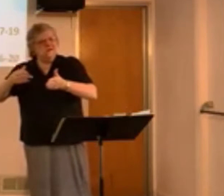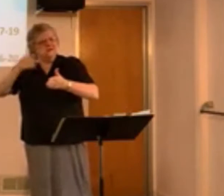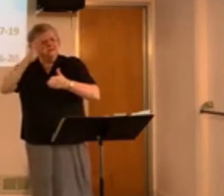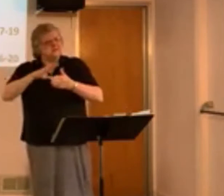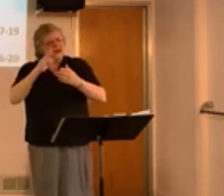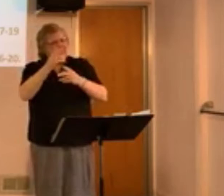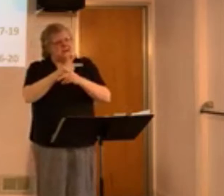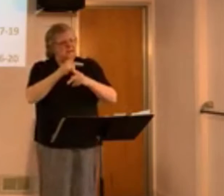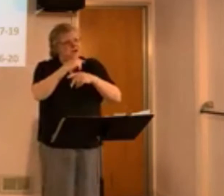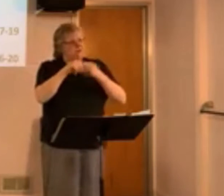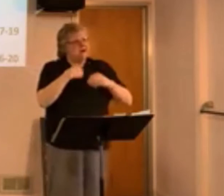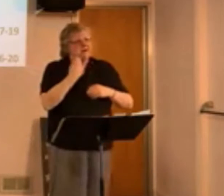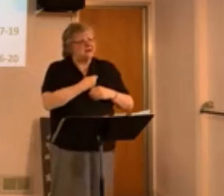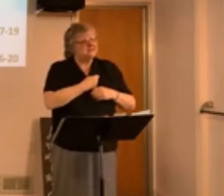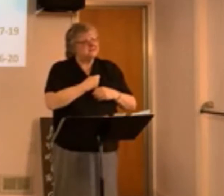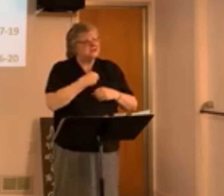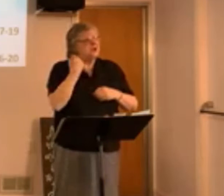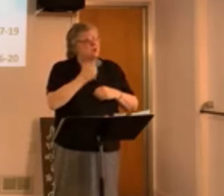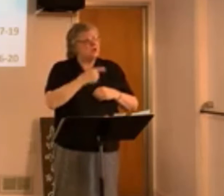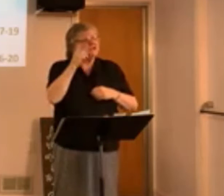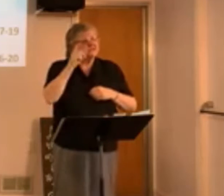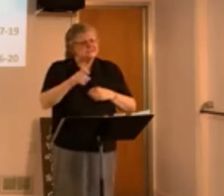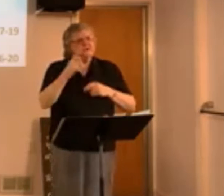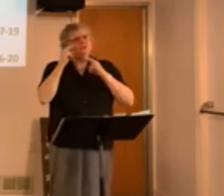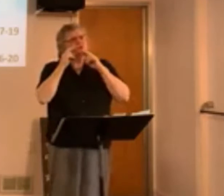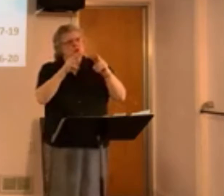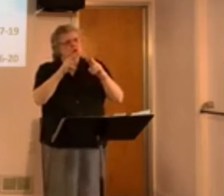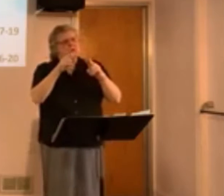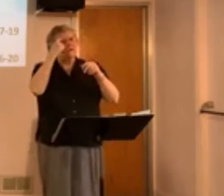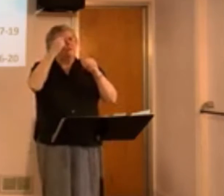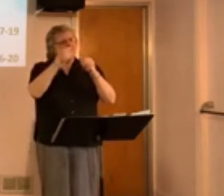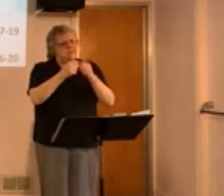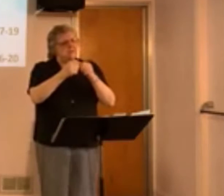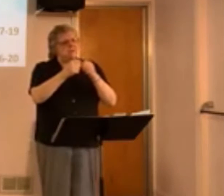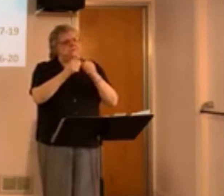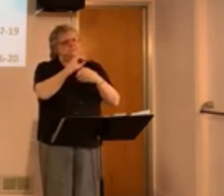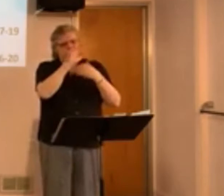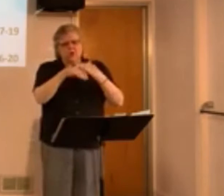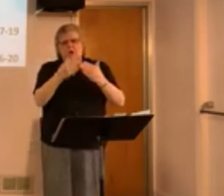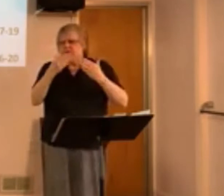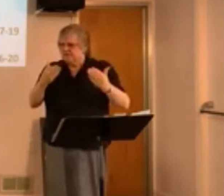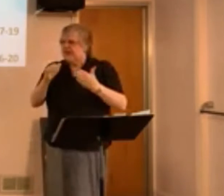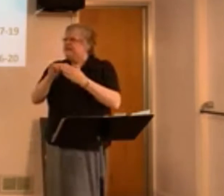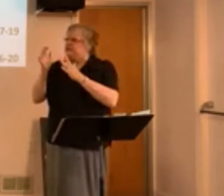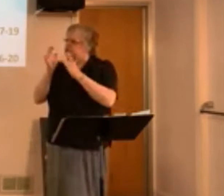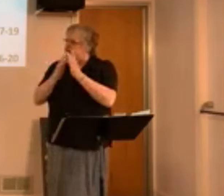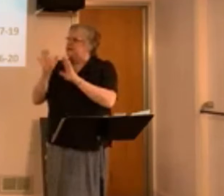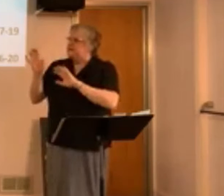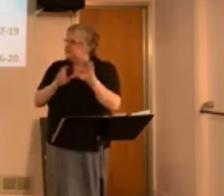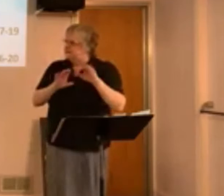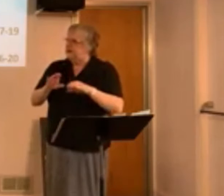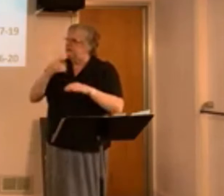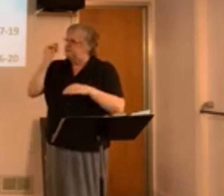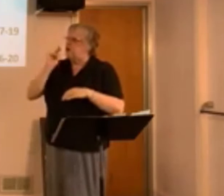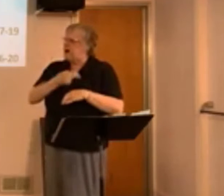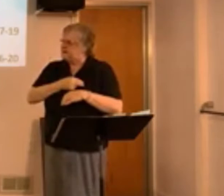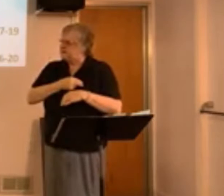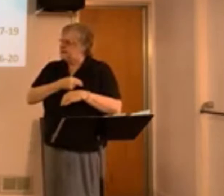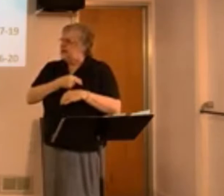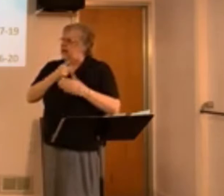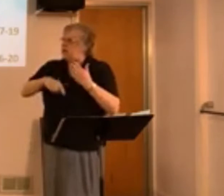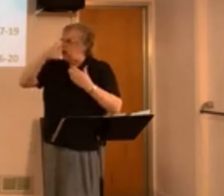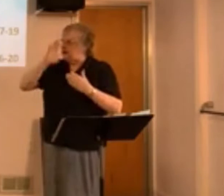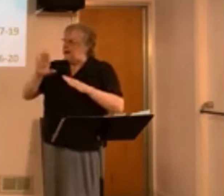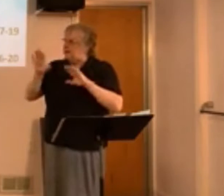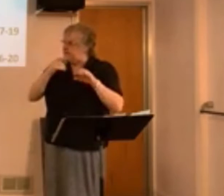or love us, all we have to do is reflect and remember all the things that he does for us today. I